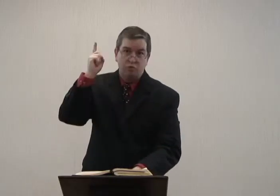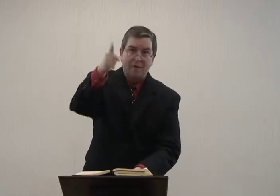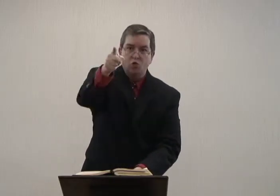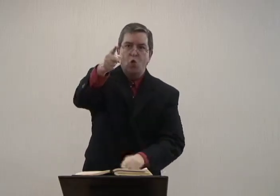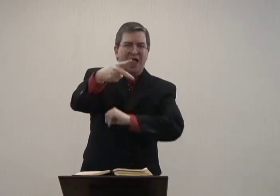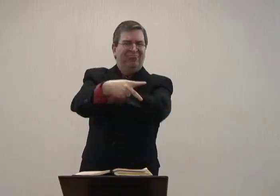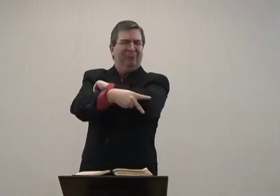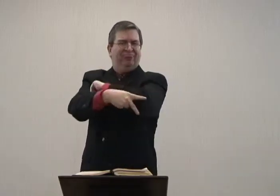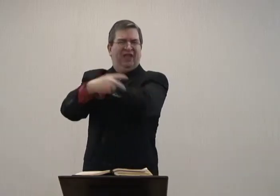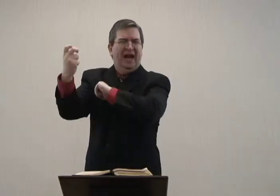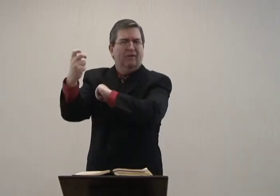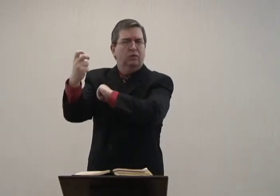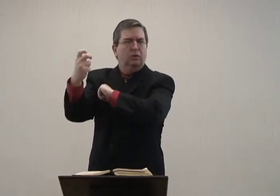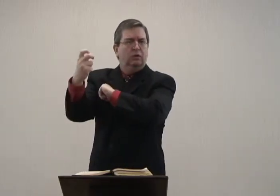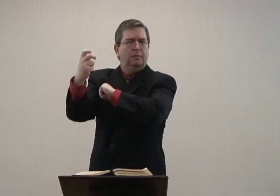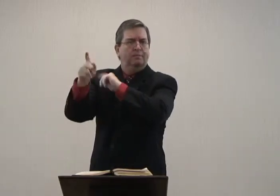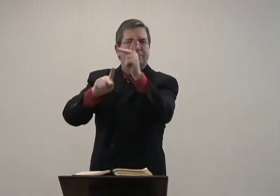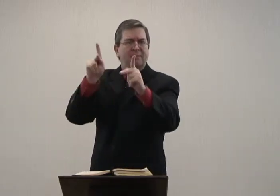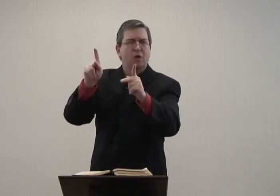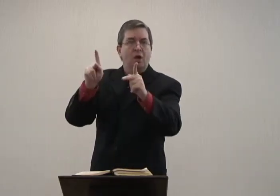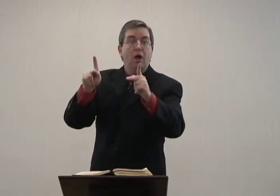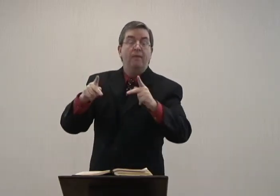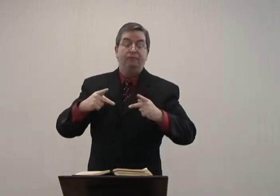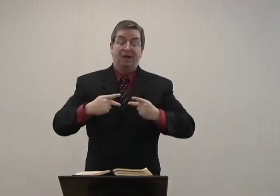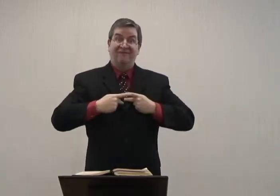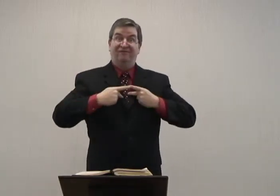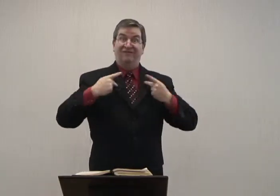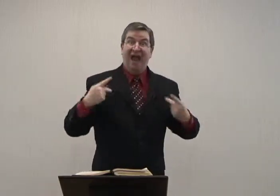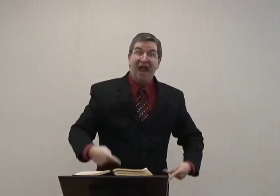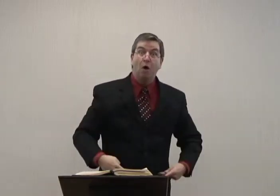verse 47, he said, thieves.